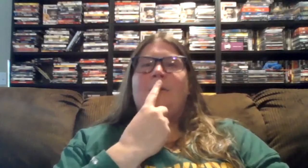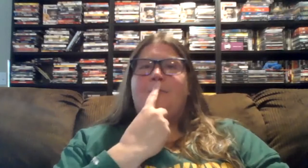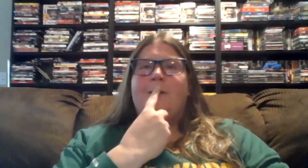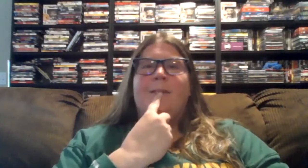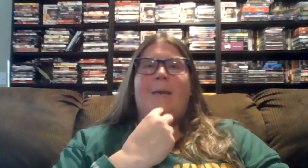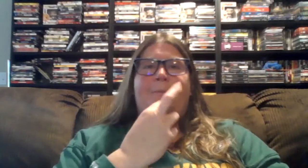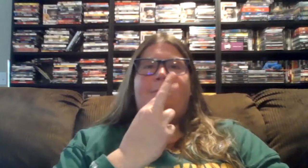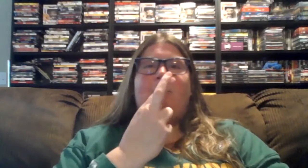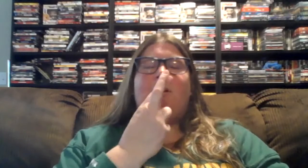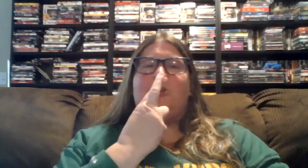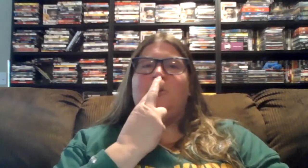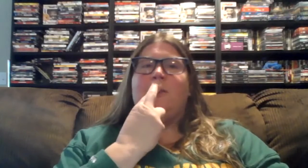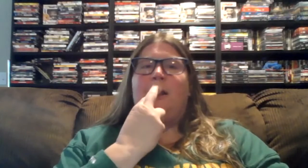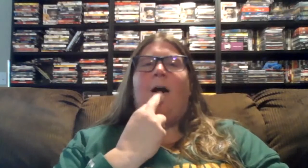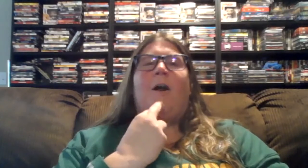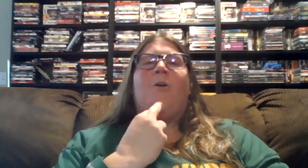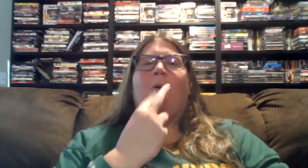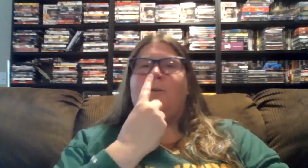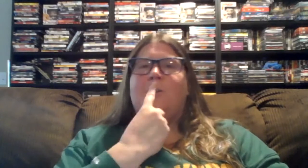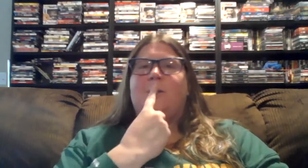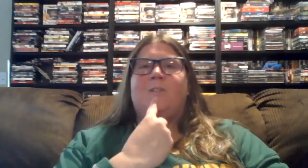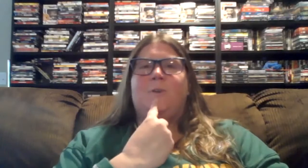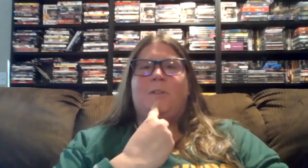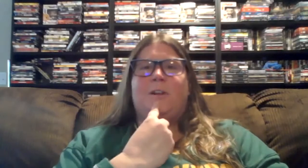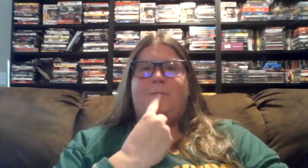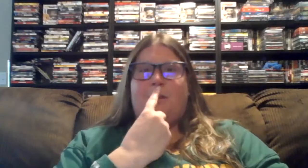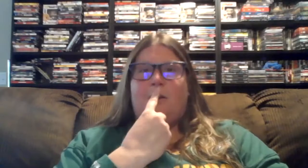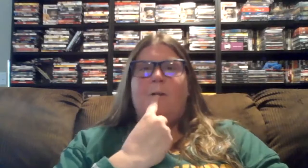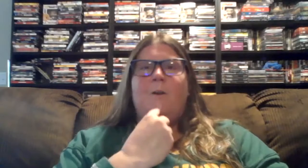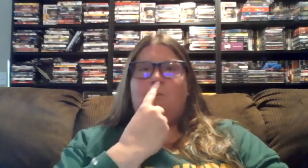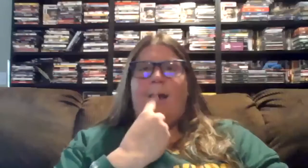for your lips. You can do it with an R or you can just do it with your finger. Red.